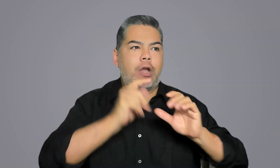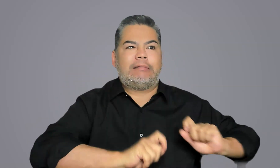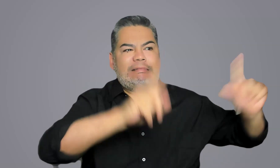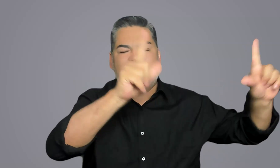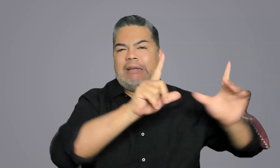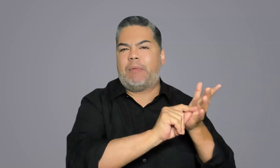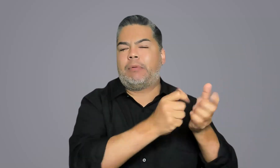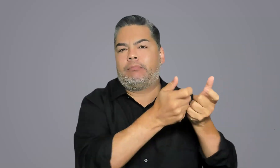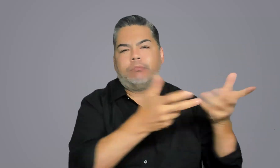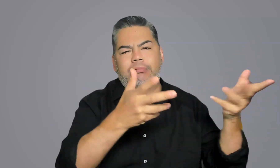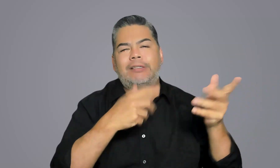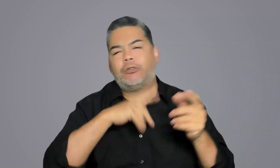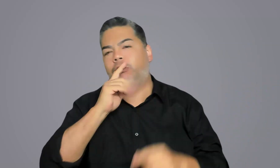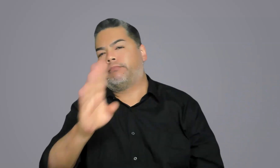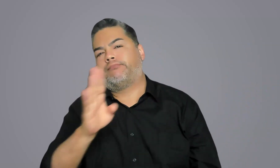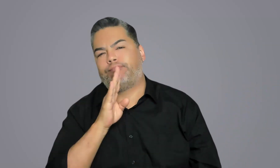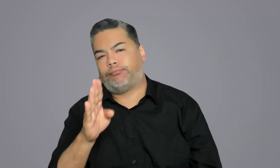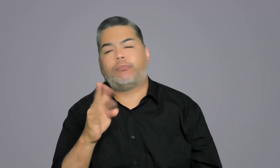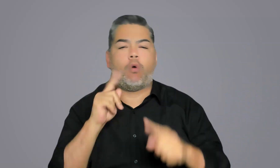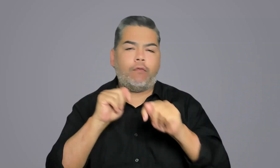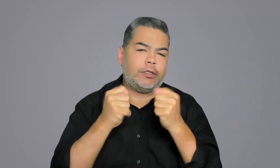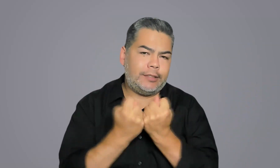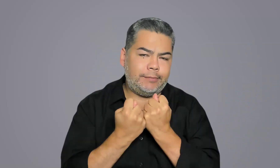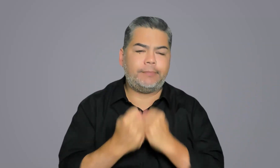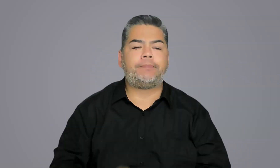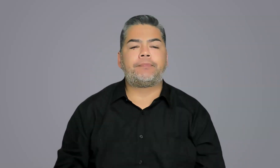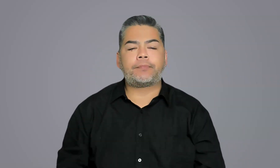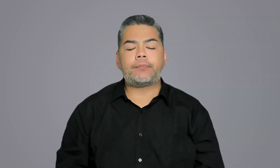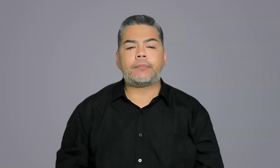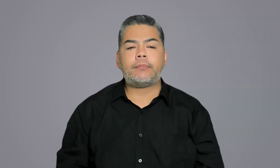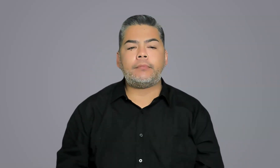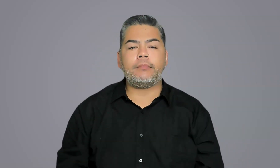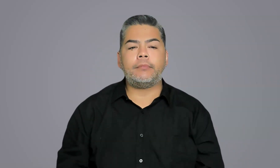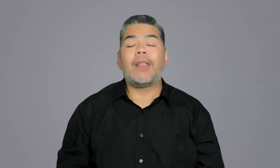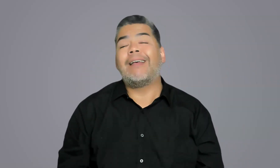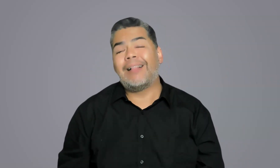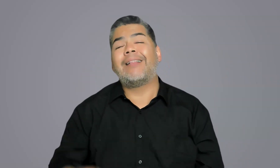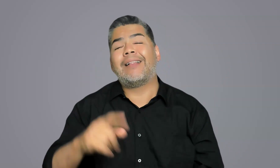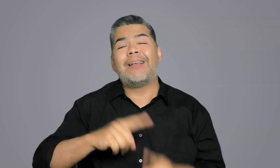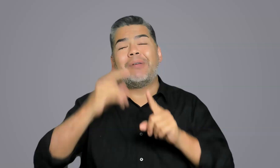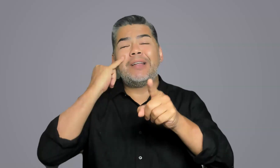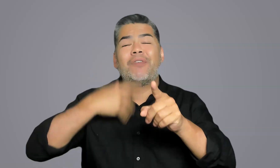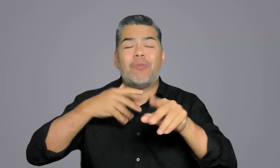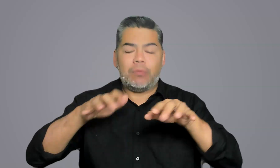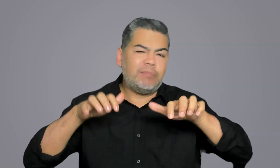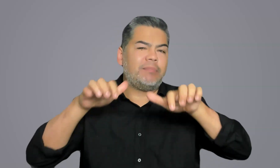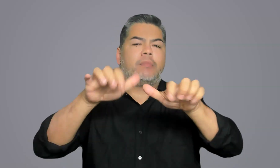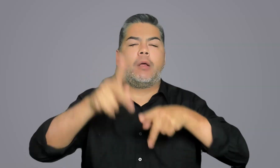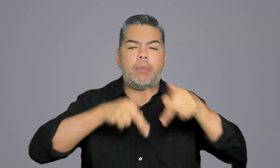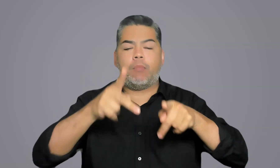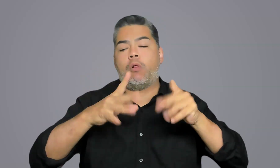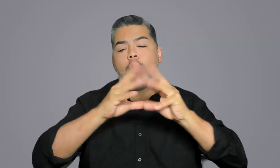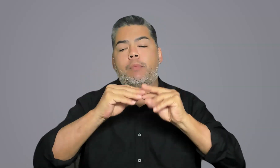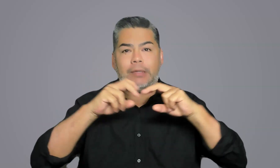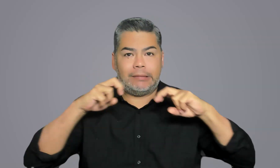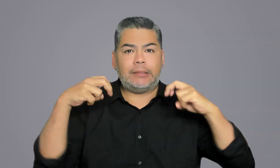for your document team files. But again, if you're going to present information to people in a meeting, it's a board meeting, maybe a